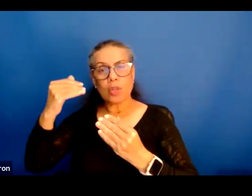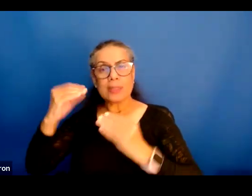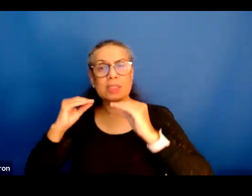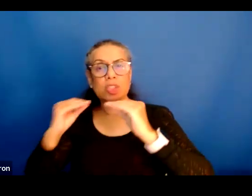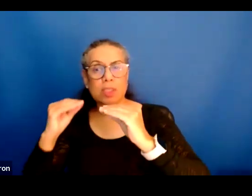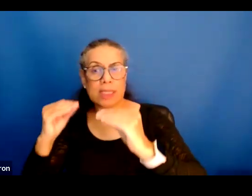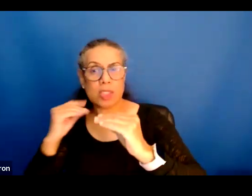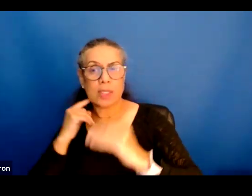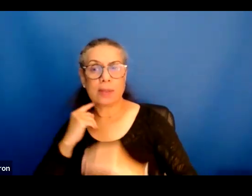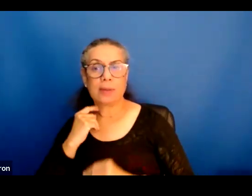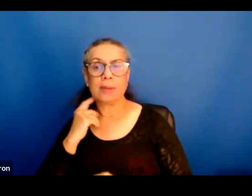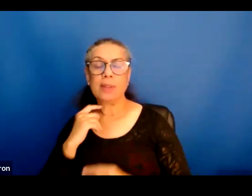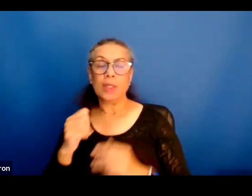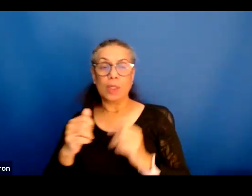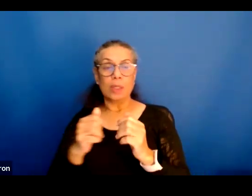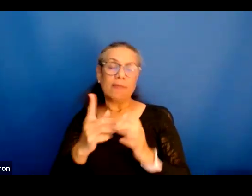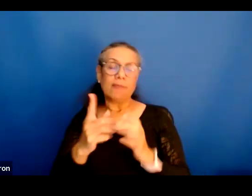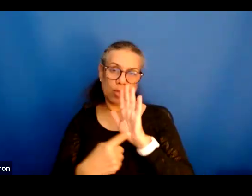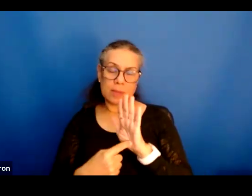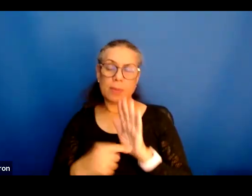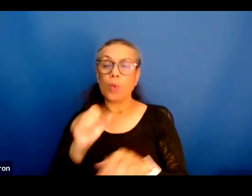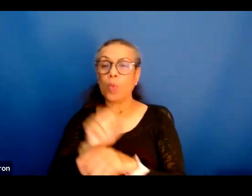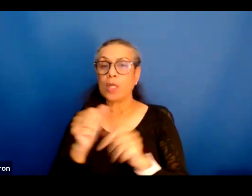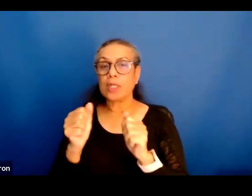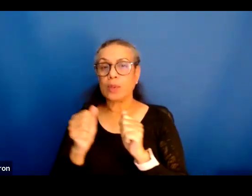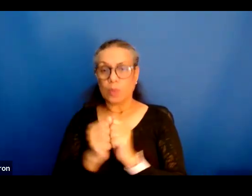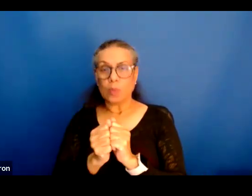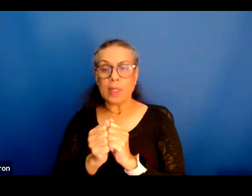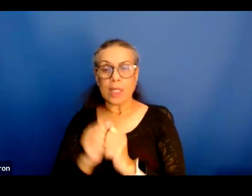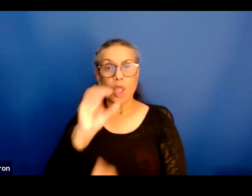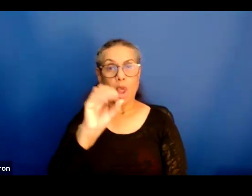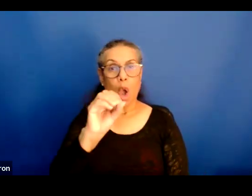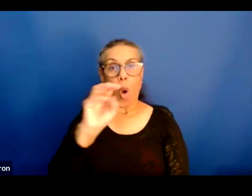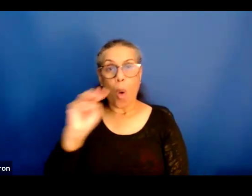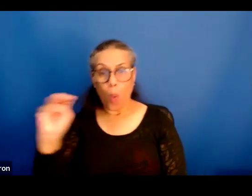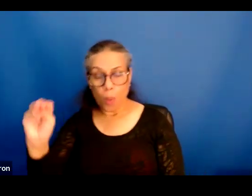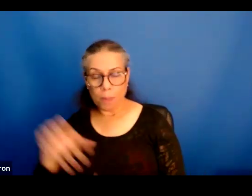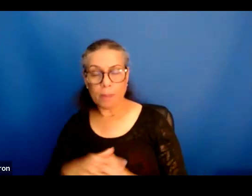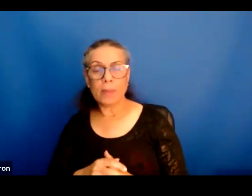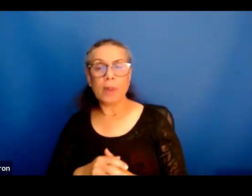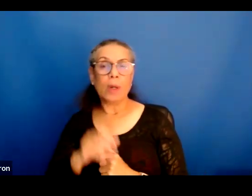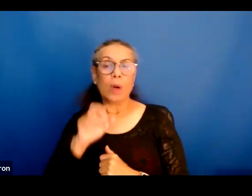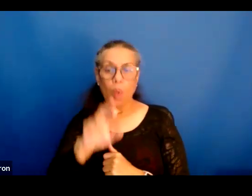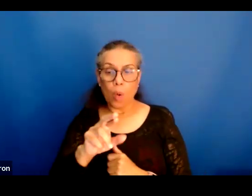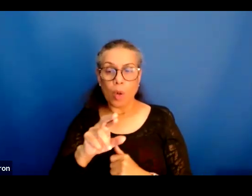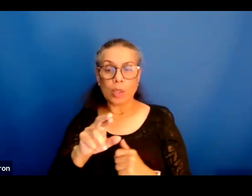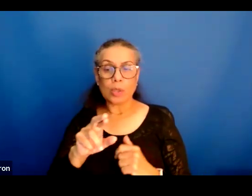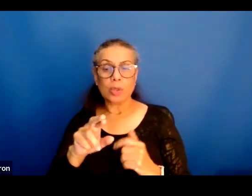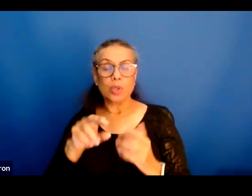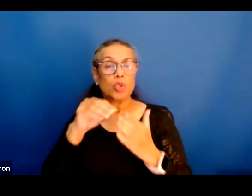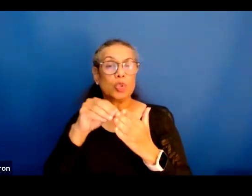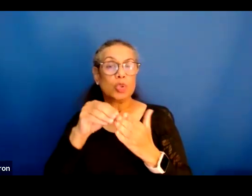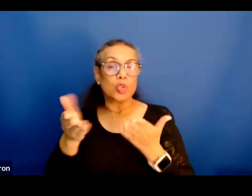instruction. So especially with working with the Office of Teaching and Learning and Office of Specialized Student Services for